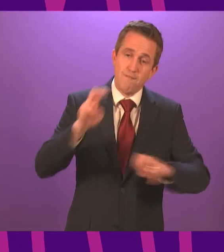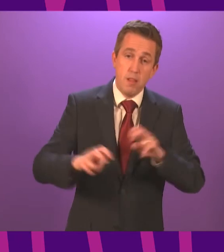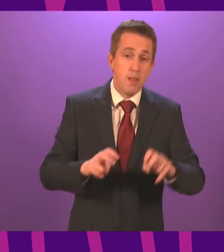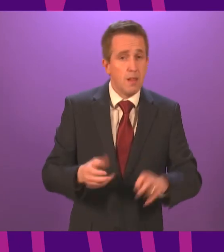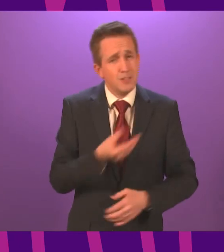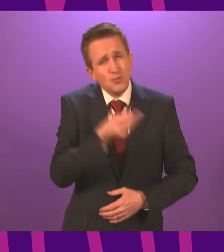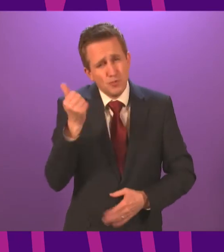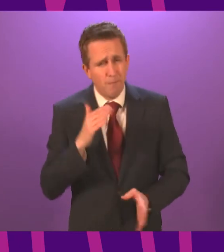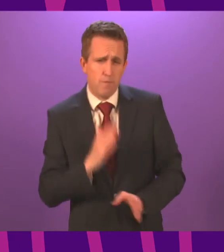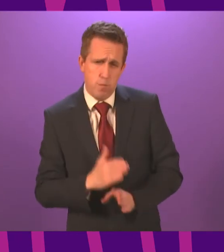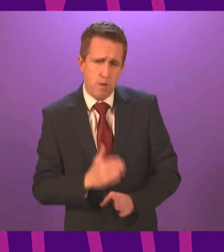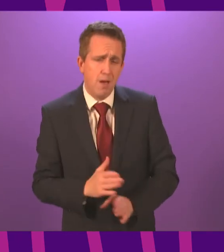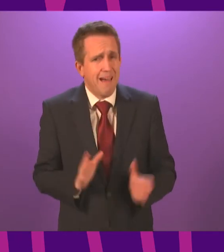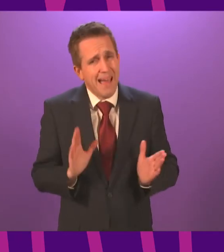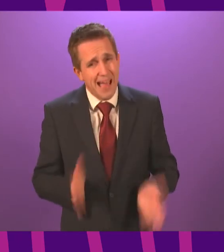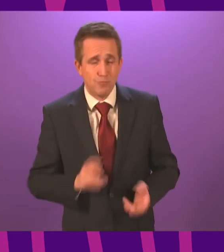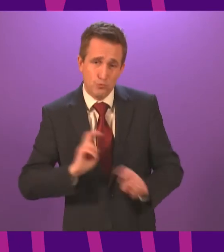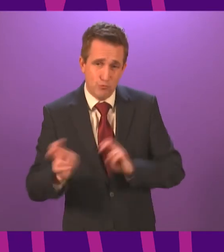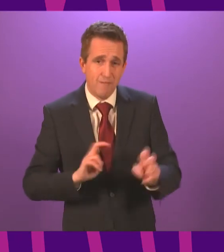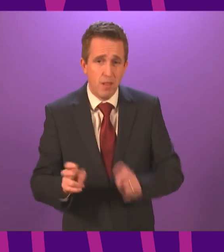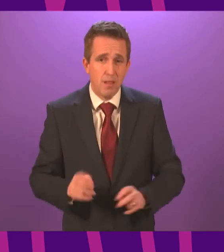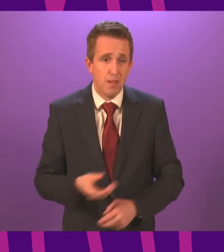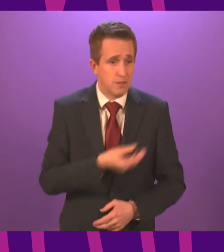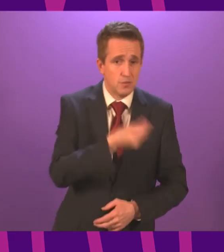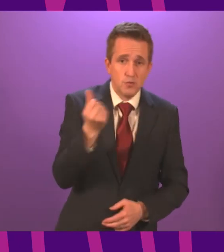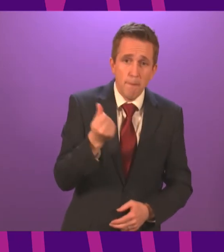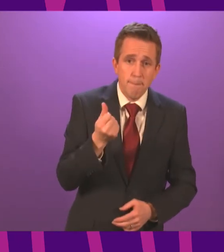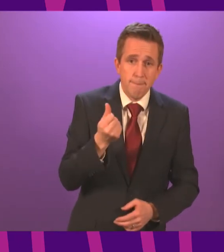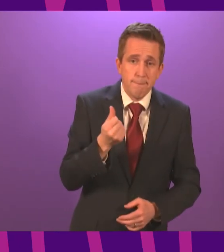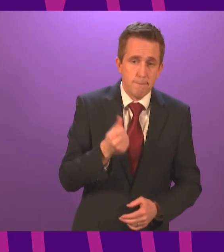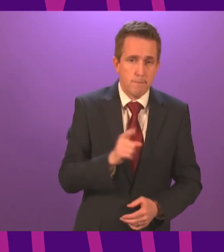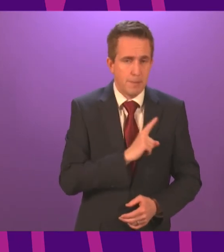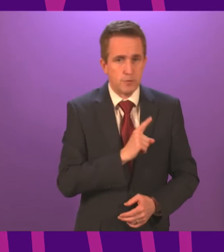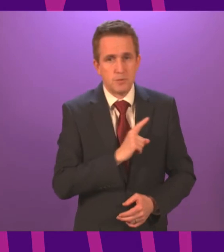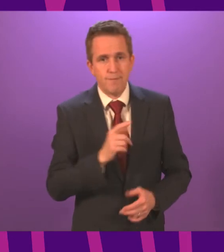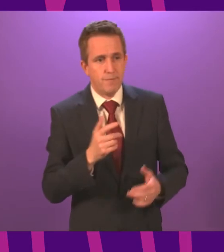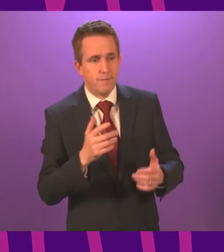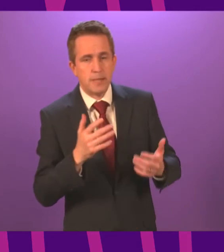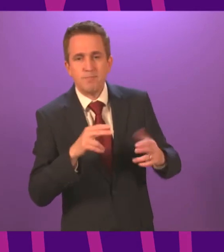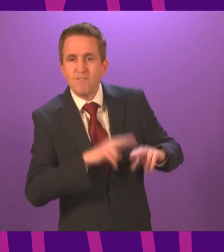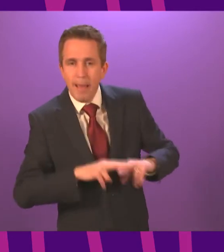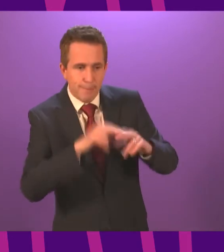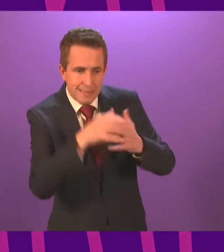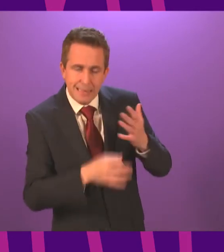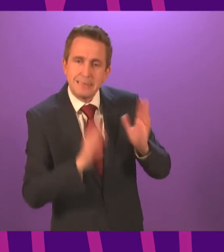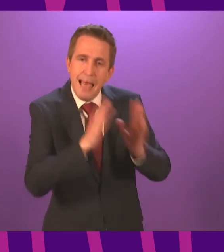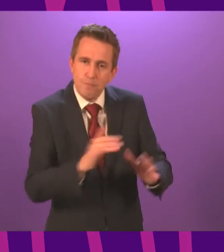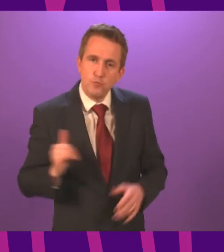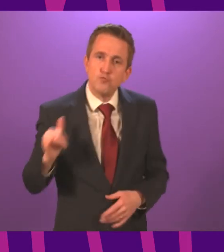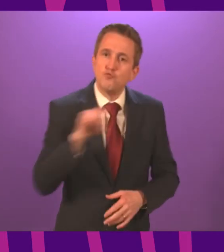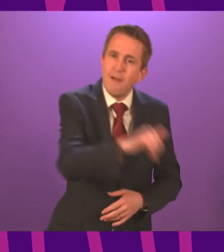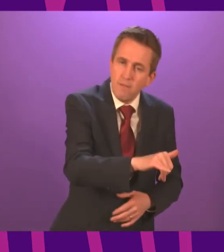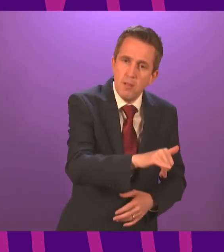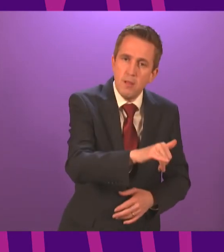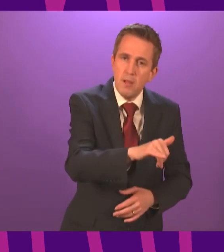to travel for work purposes. Of course, some people will have to travel on compassionate grounds. We fully recognise that. But